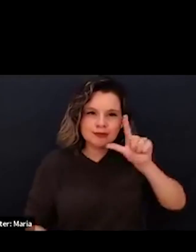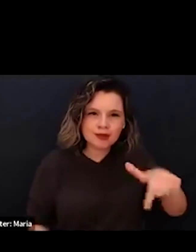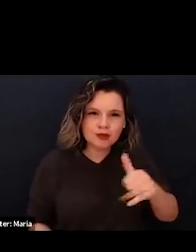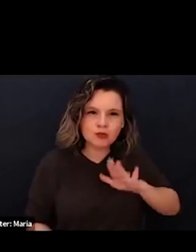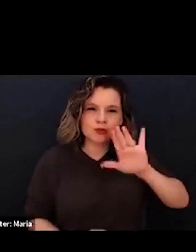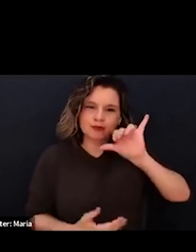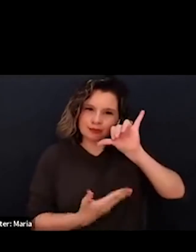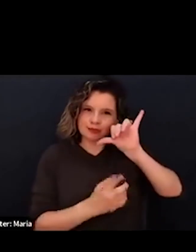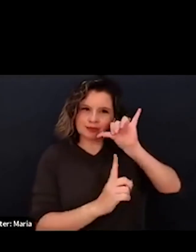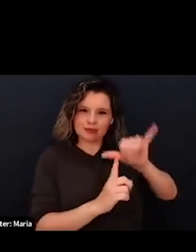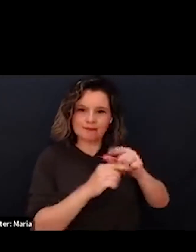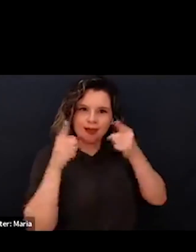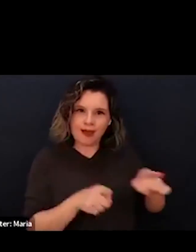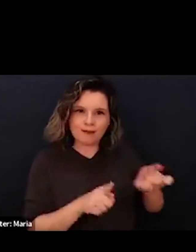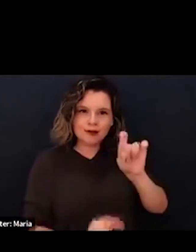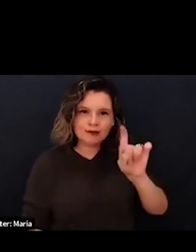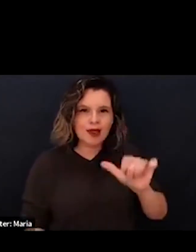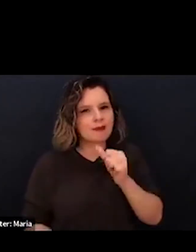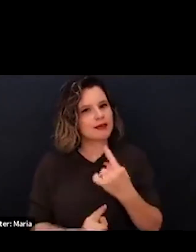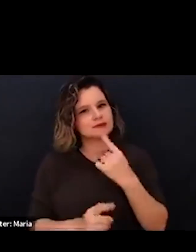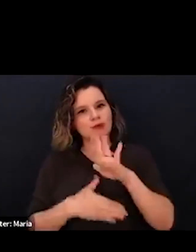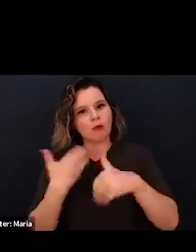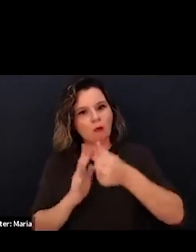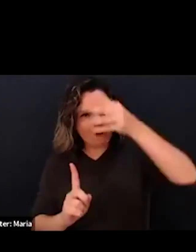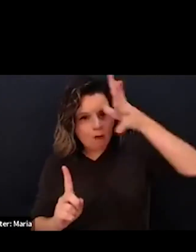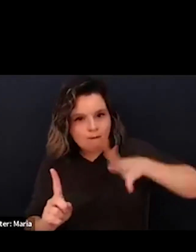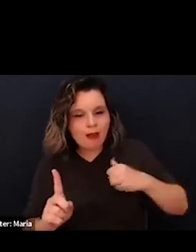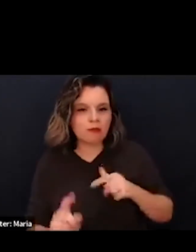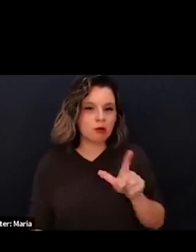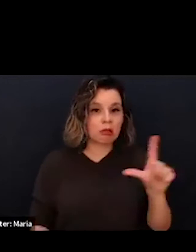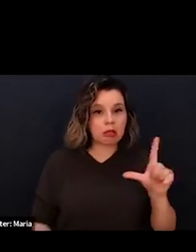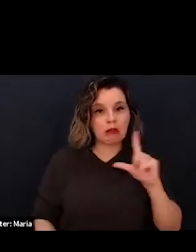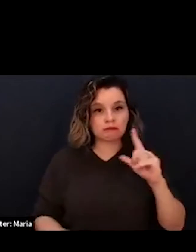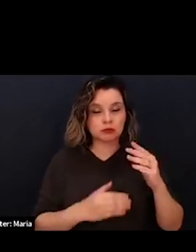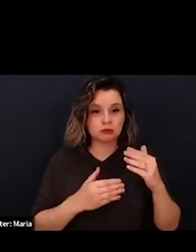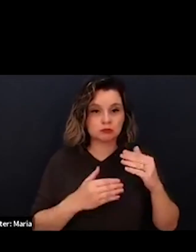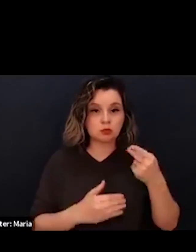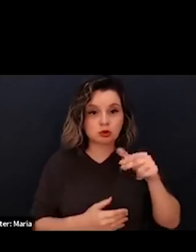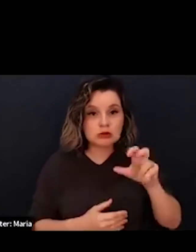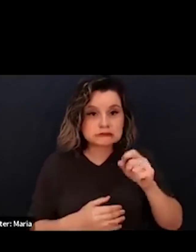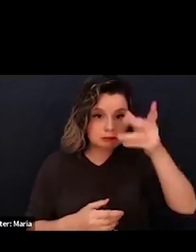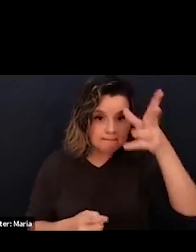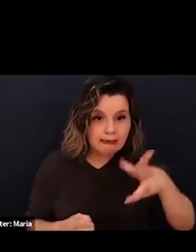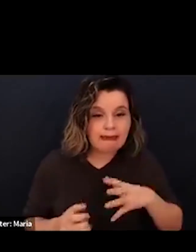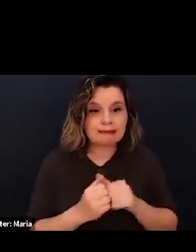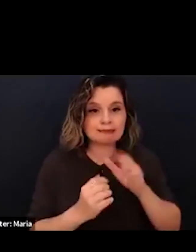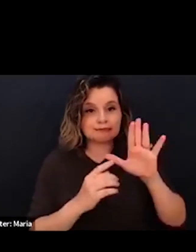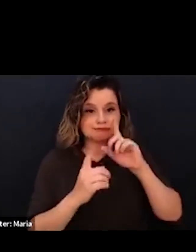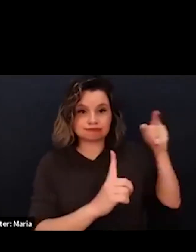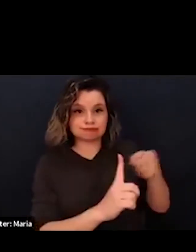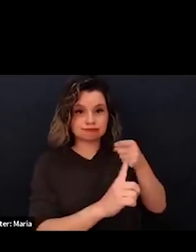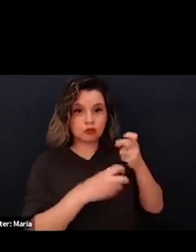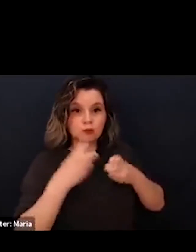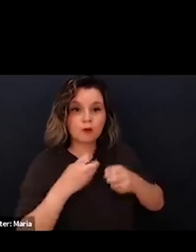that going on. Now, I'm not saying that all men on the left or progressive men are the center of the problem. I'm just saying that that's got